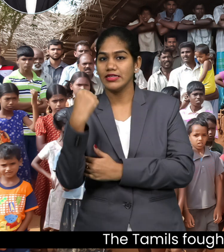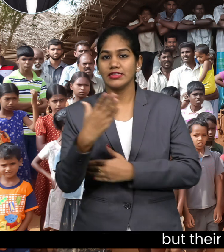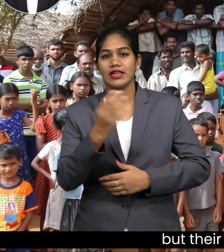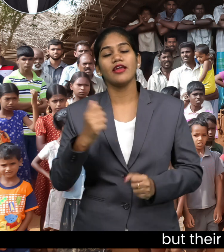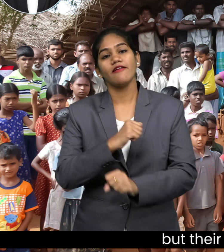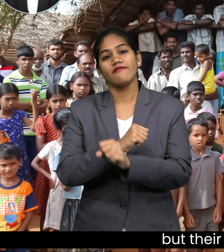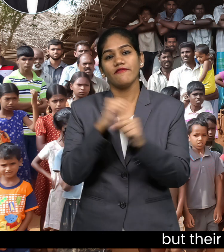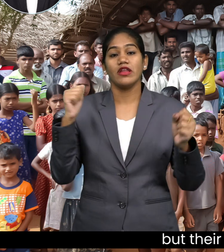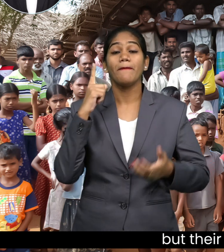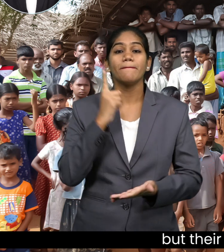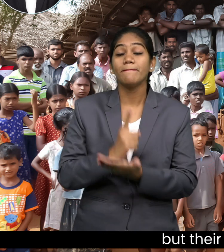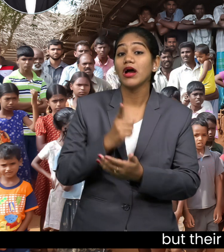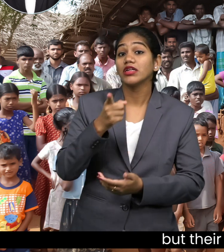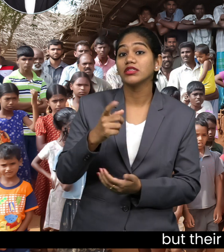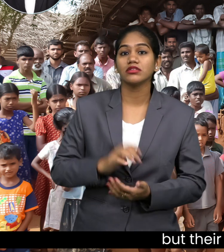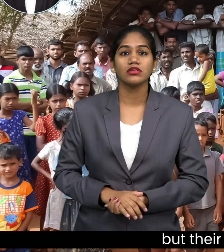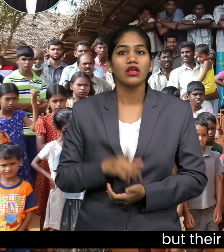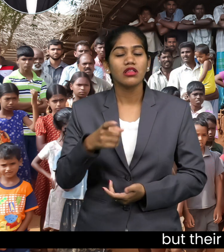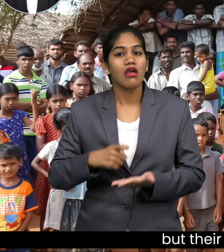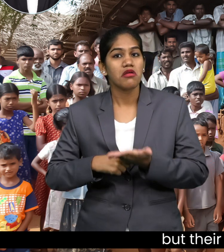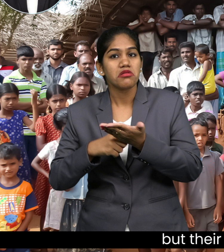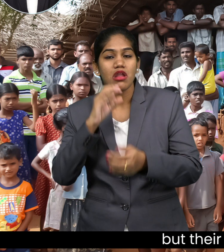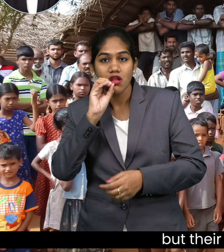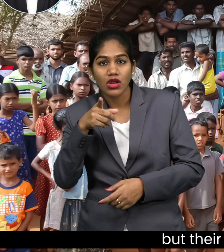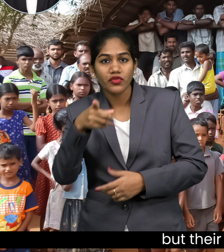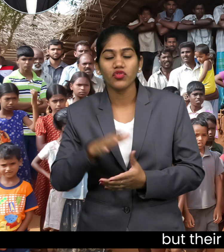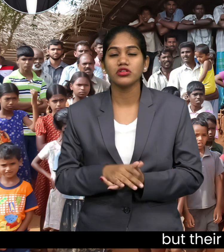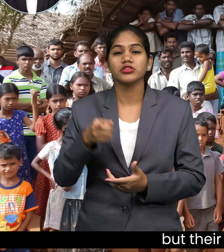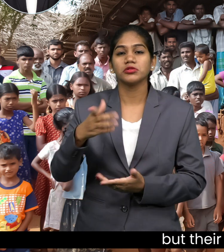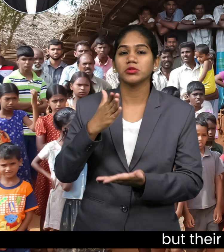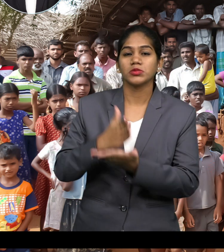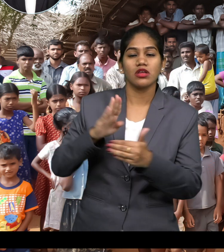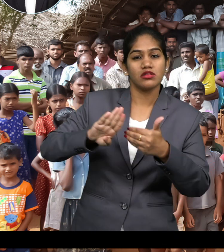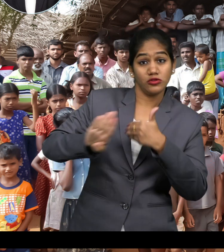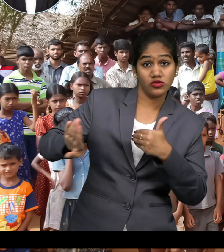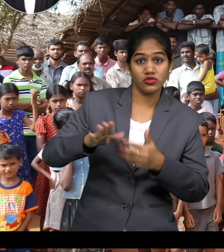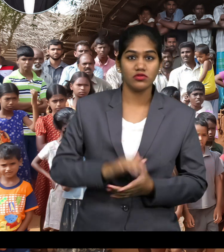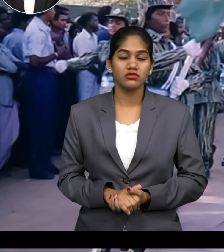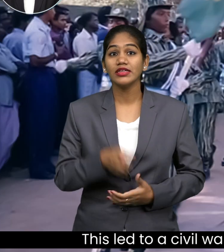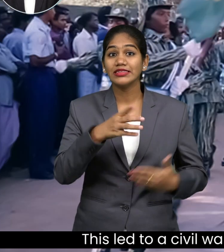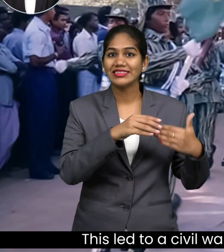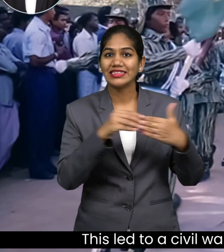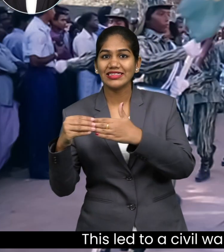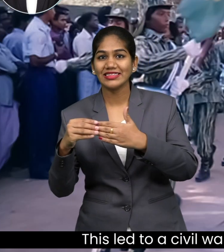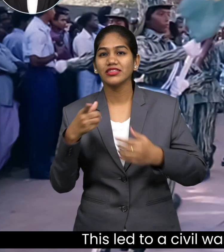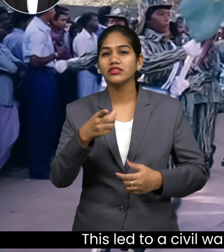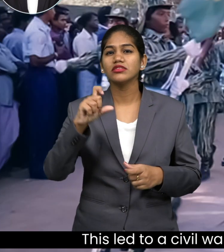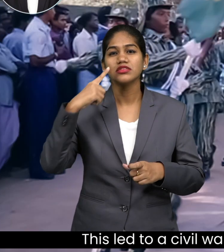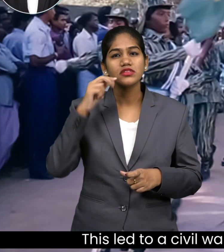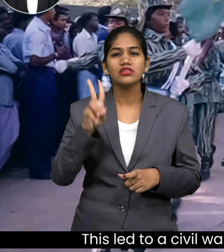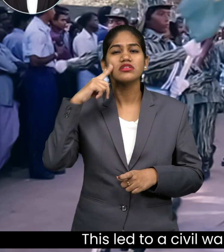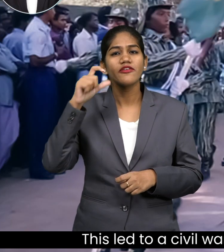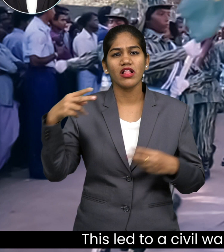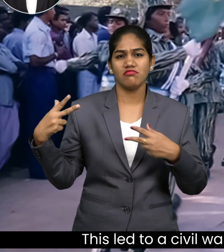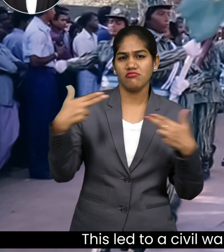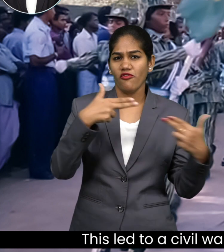But their requests were denied. Opposed. This led to a civil